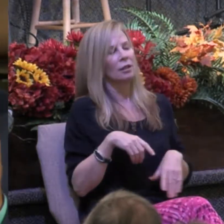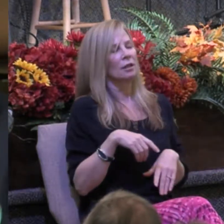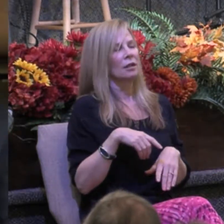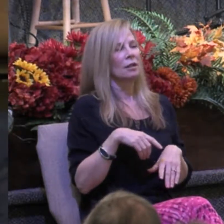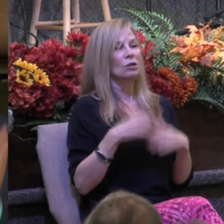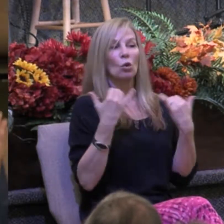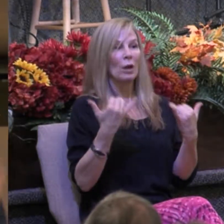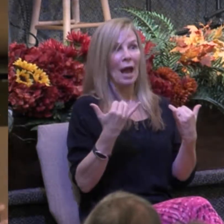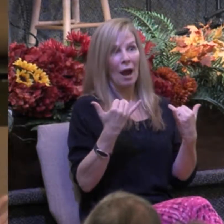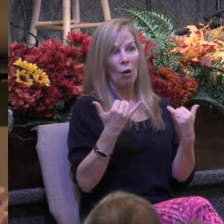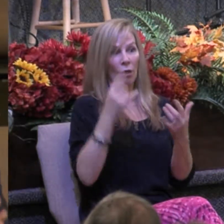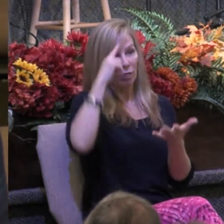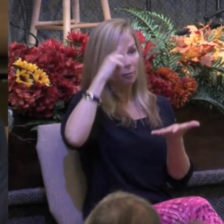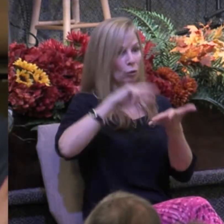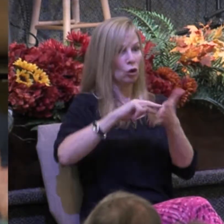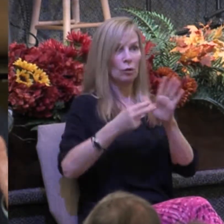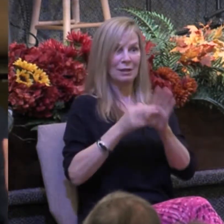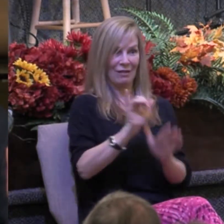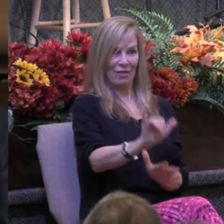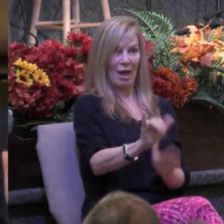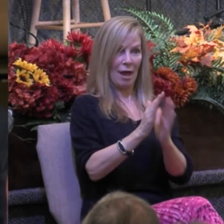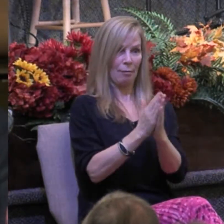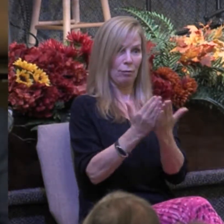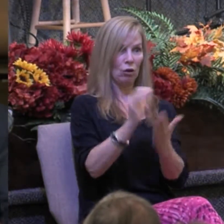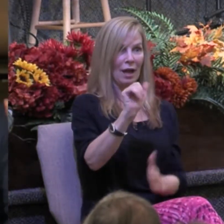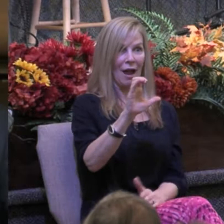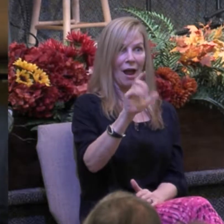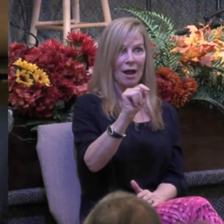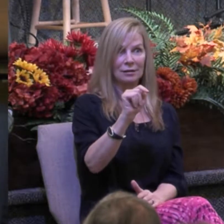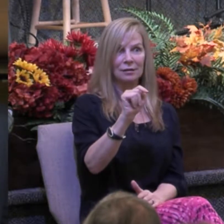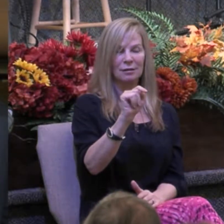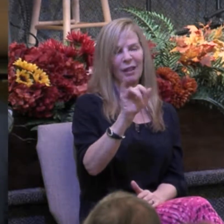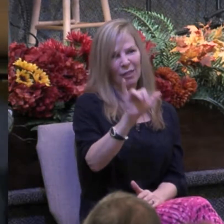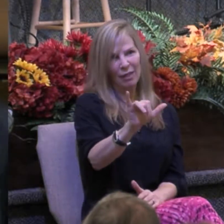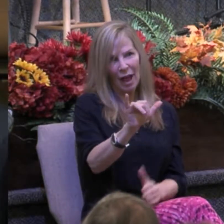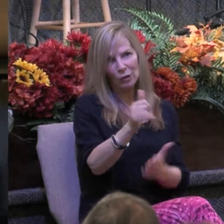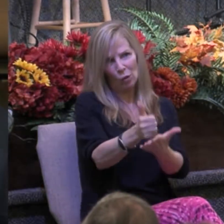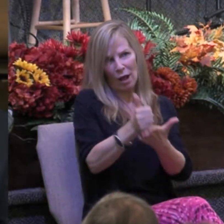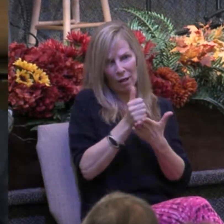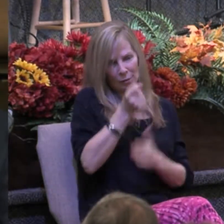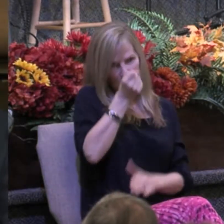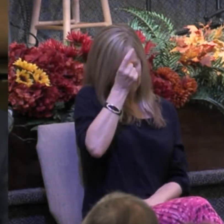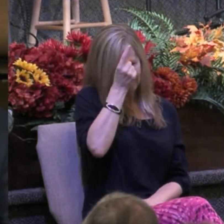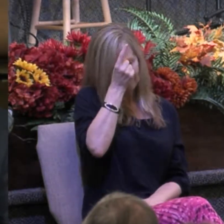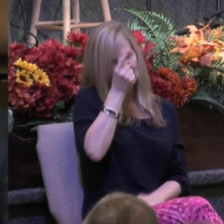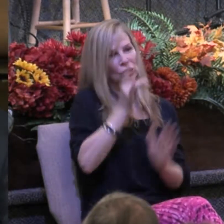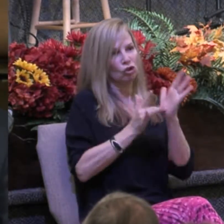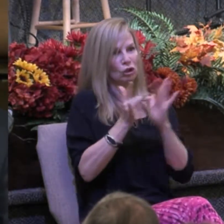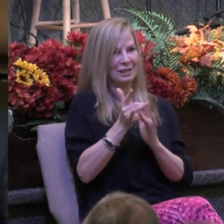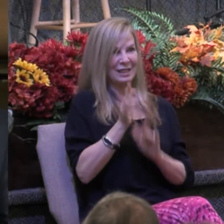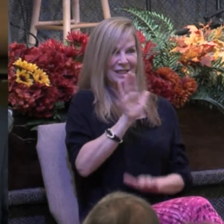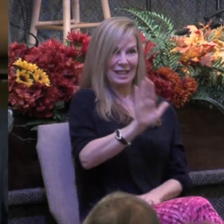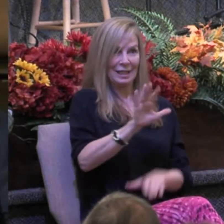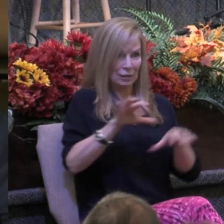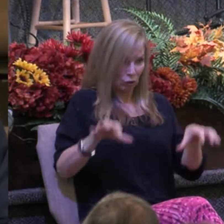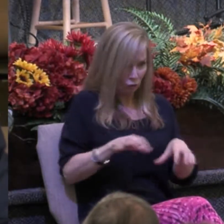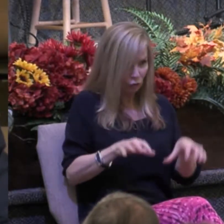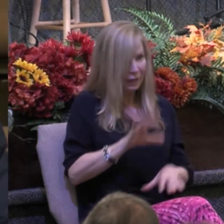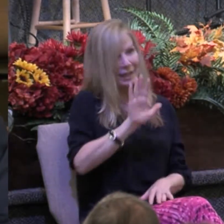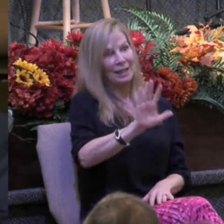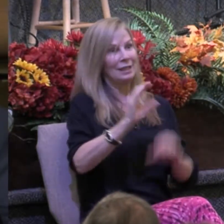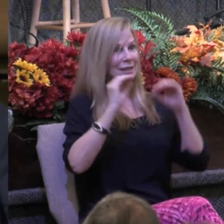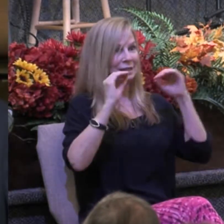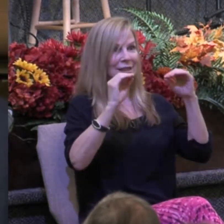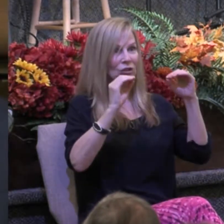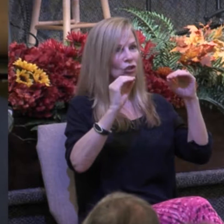the purpose of Acts is to let us know that the works and the teaching of Jesus Christ did not cease with